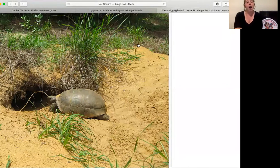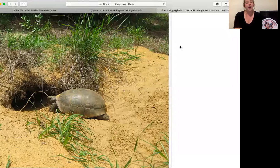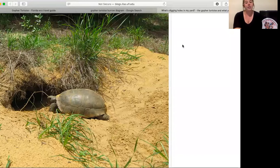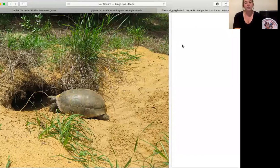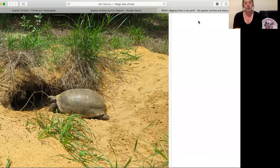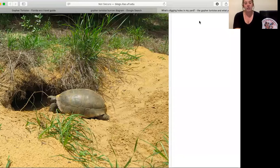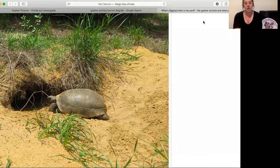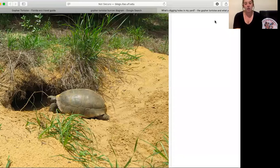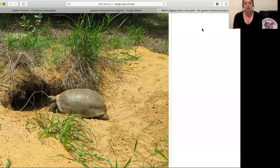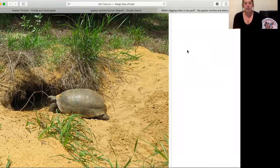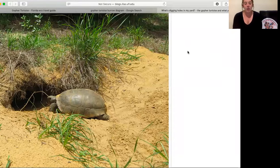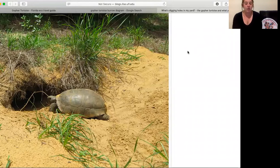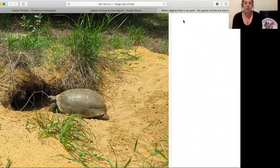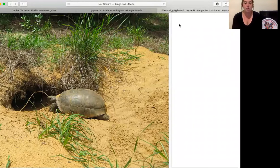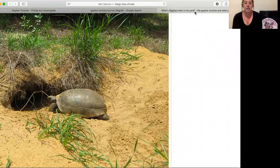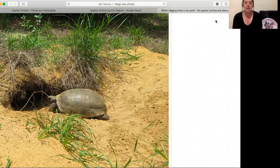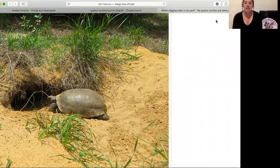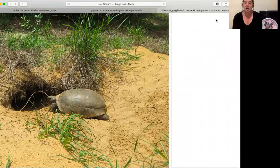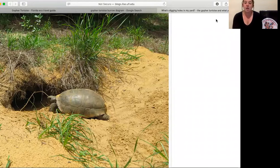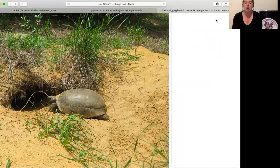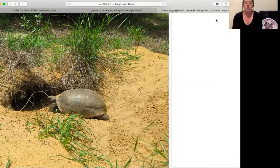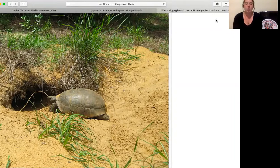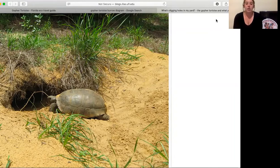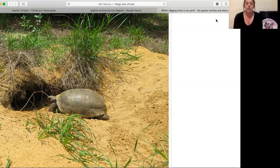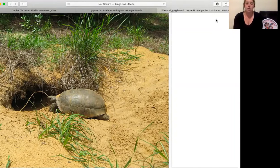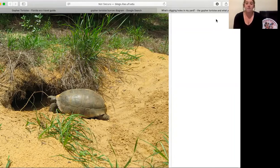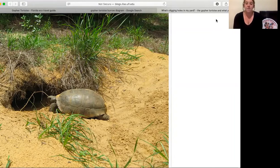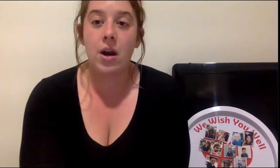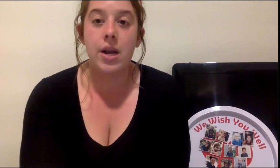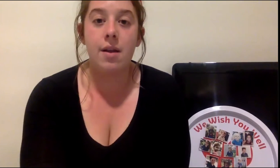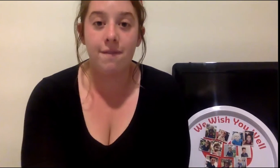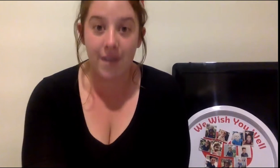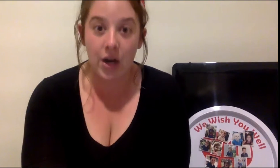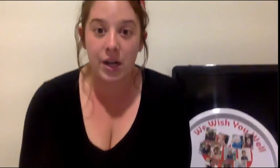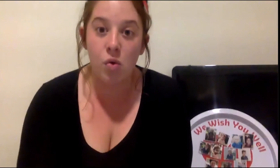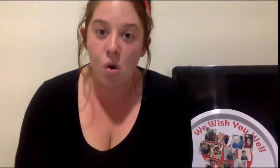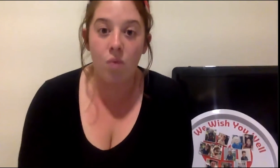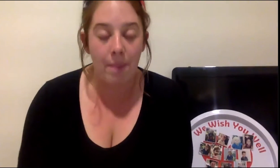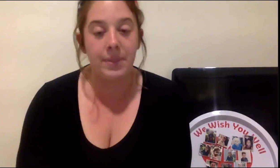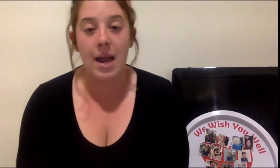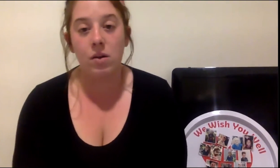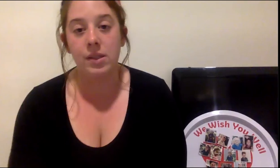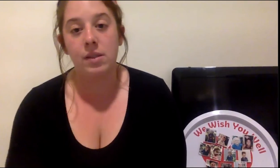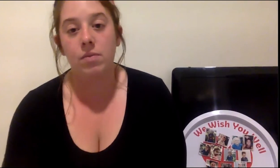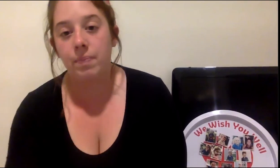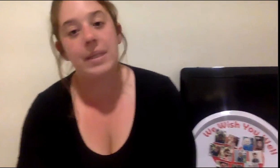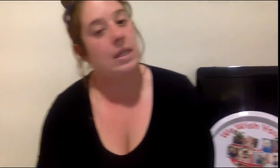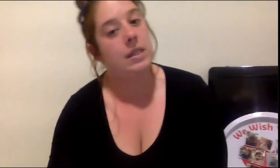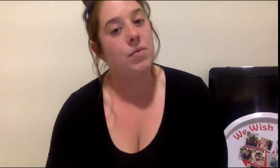I just wanted to share those, and I think tortoises are very, very cool reptiles. Miss Kenzie really